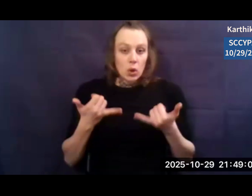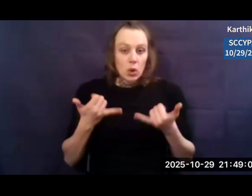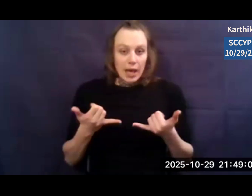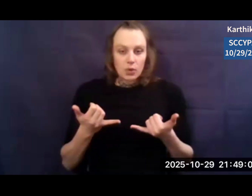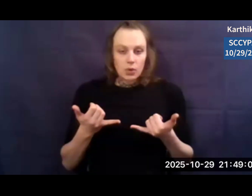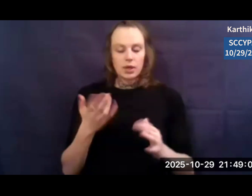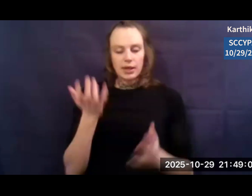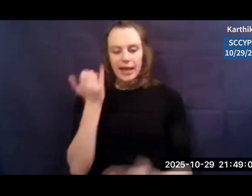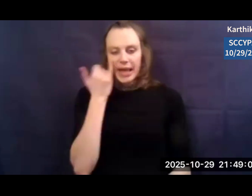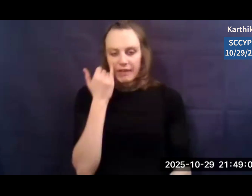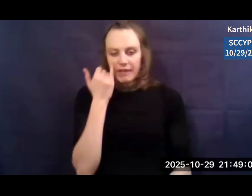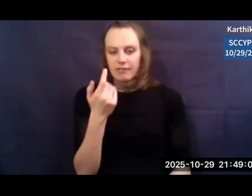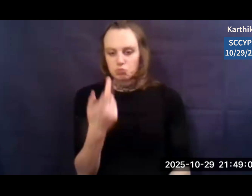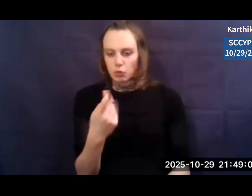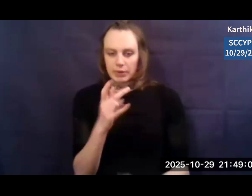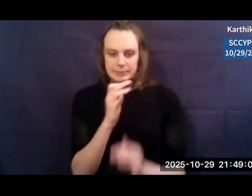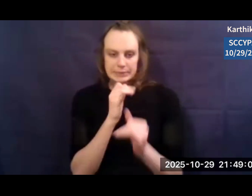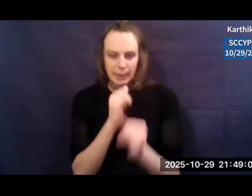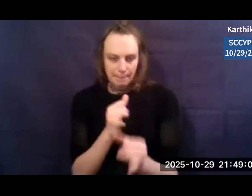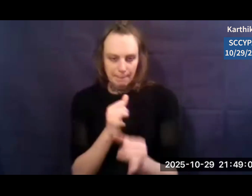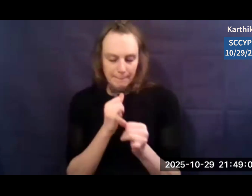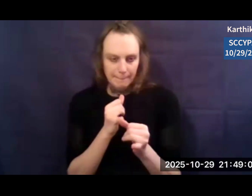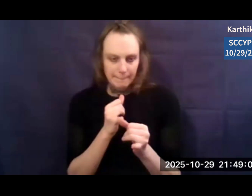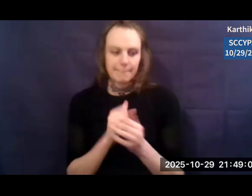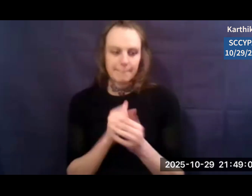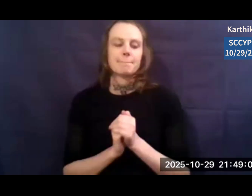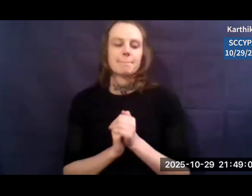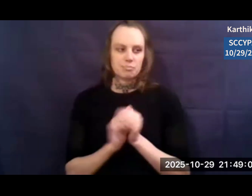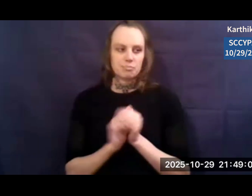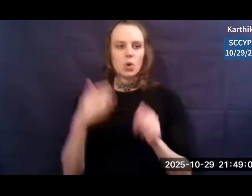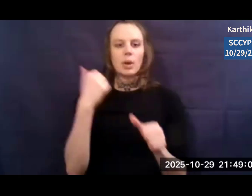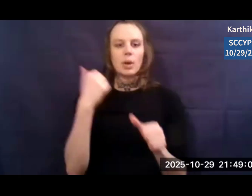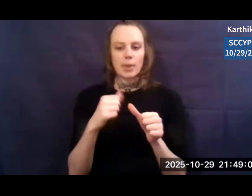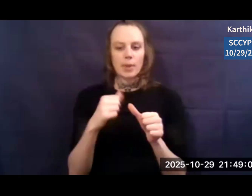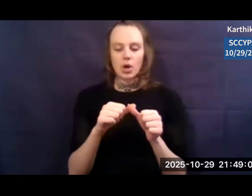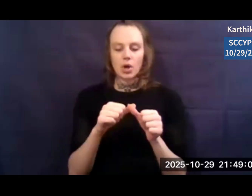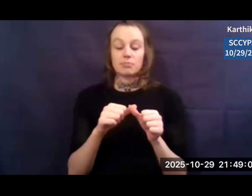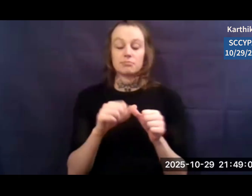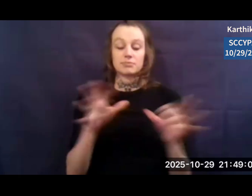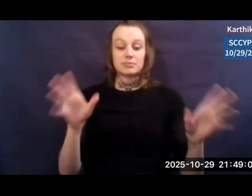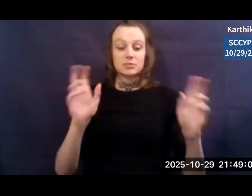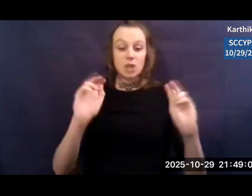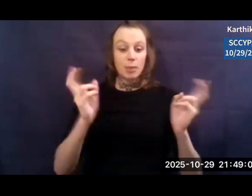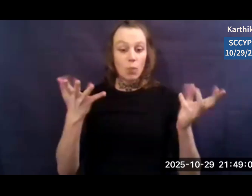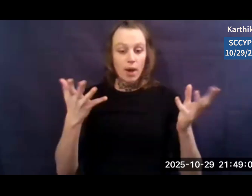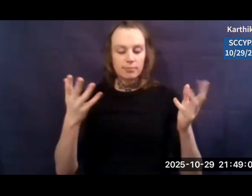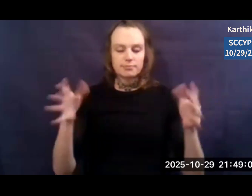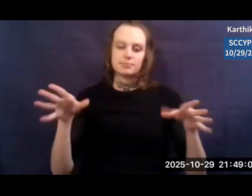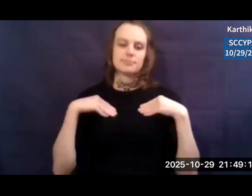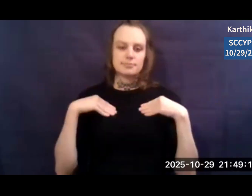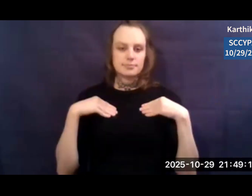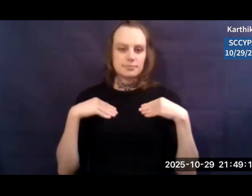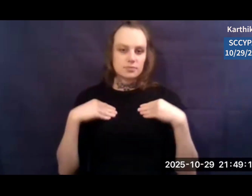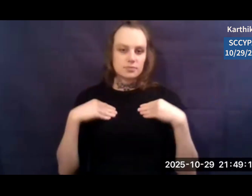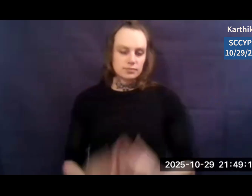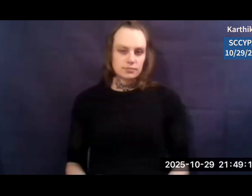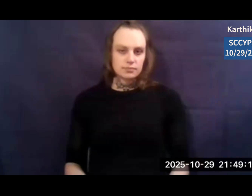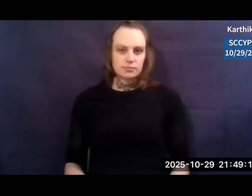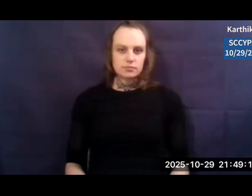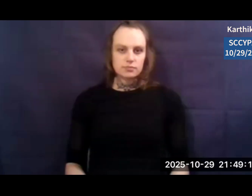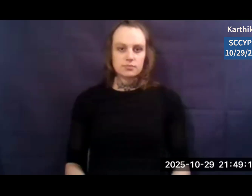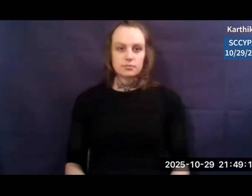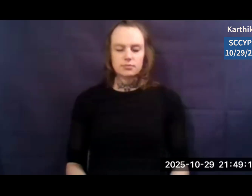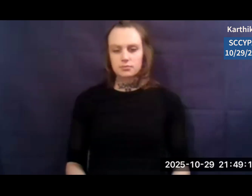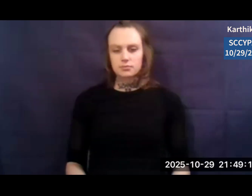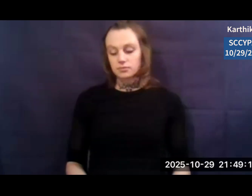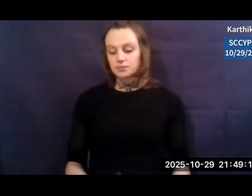if you're anything like me and just like then just remember acceptance is the topic. Um, I